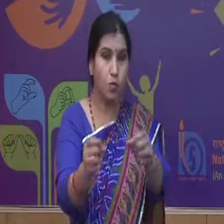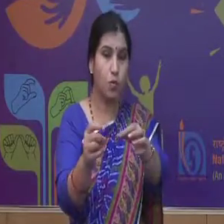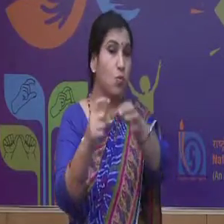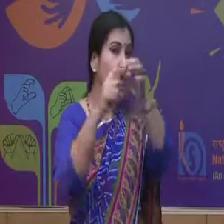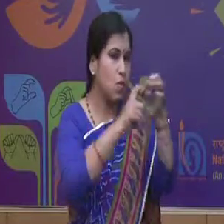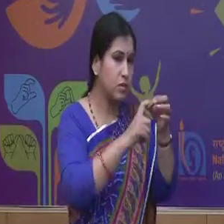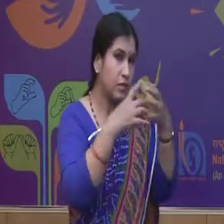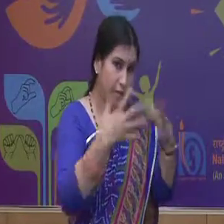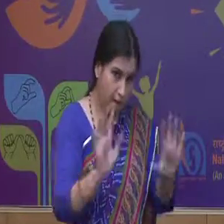any question,